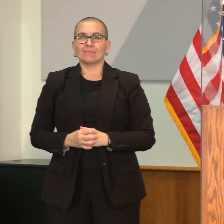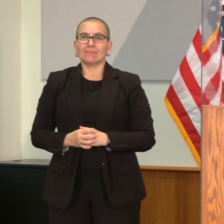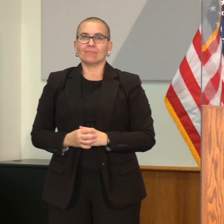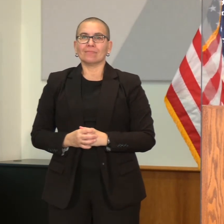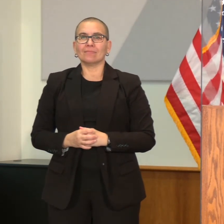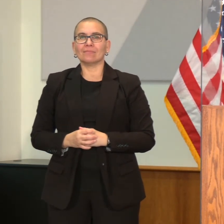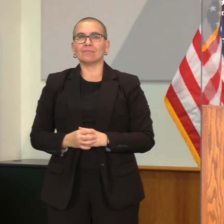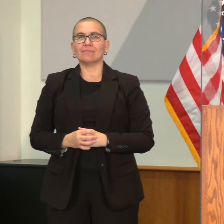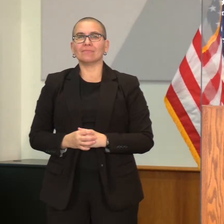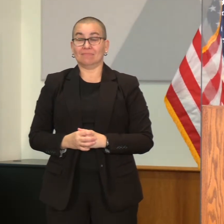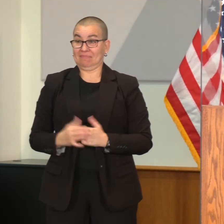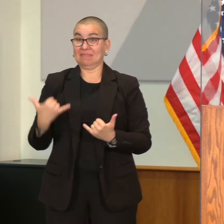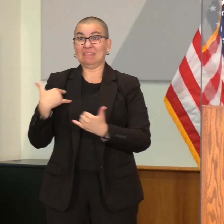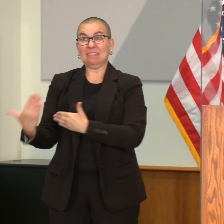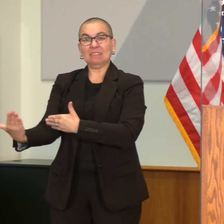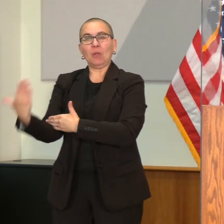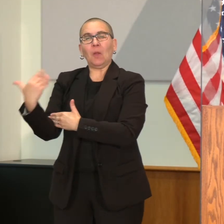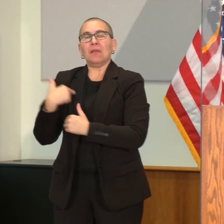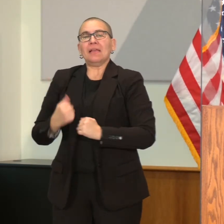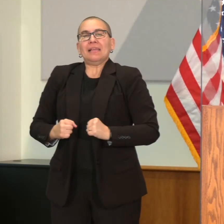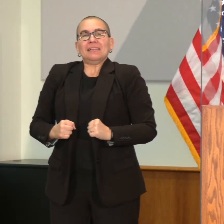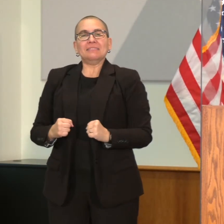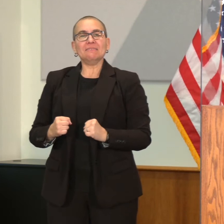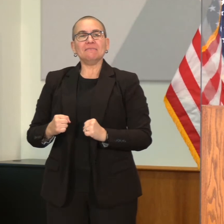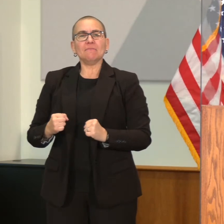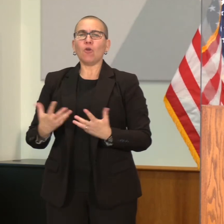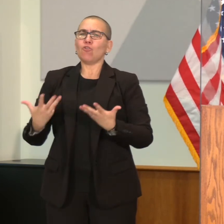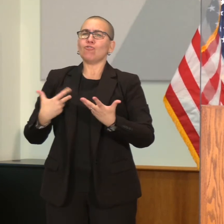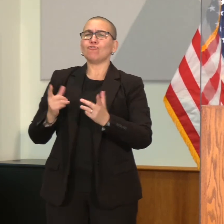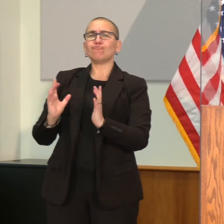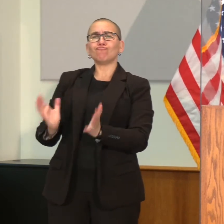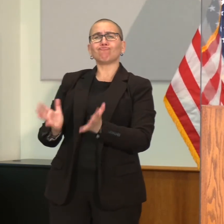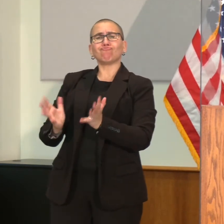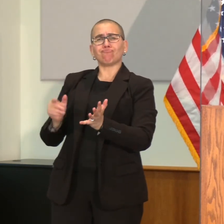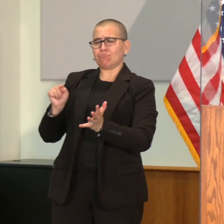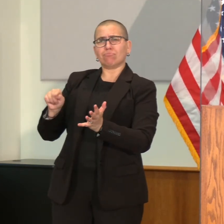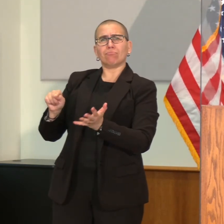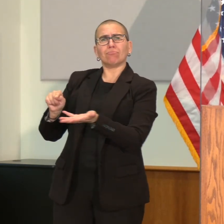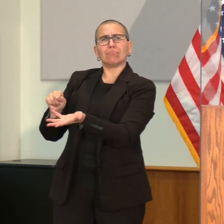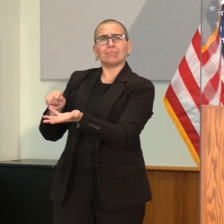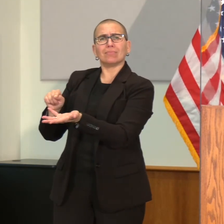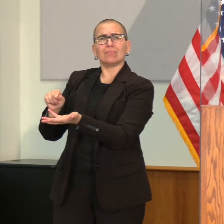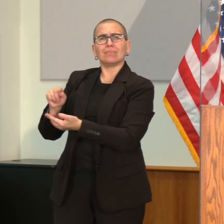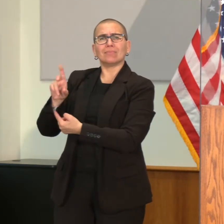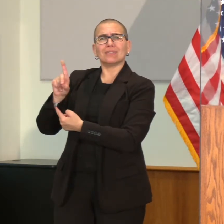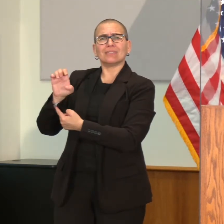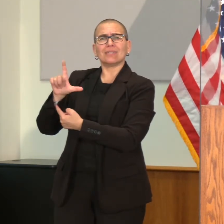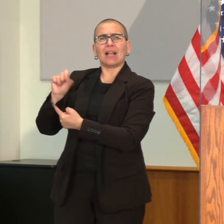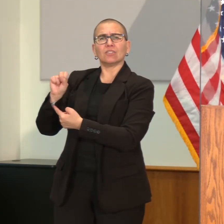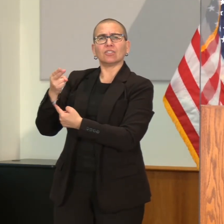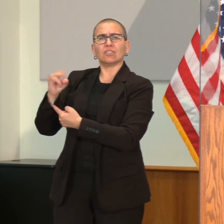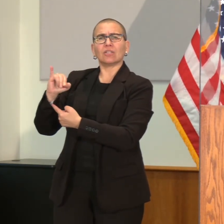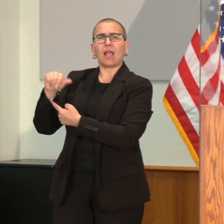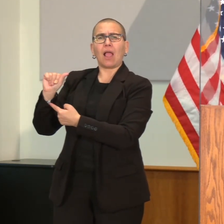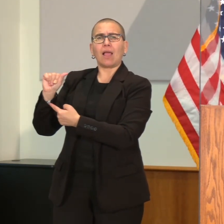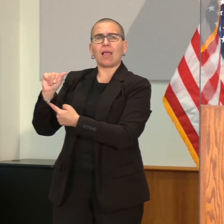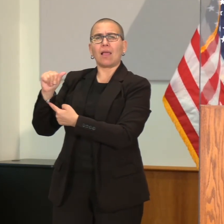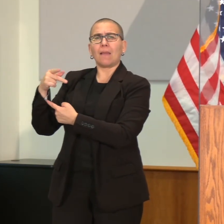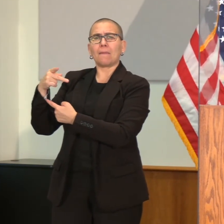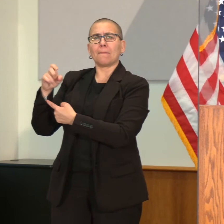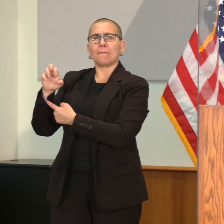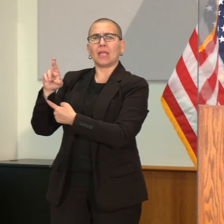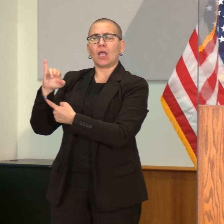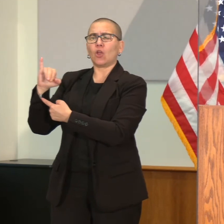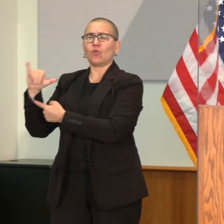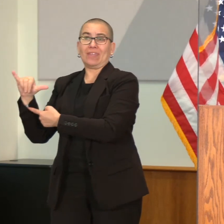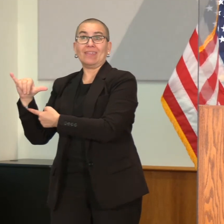my day having a conversation with Delshia Perry. She called me this morning,